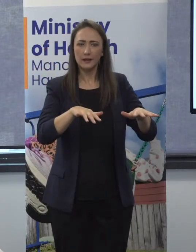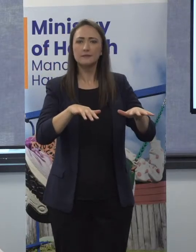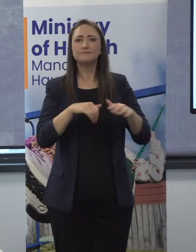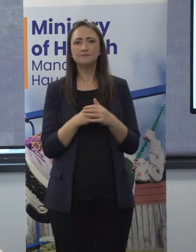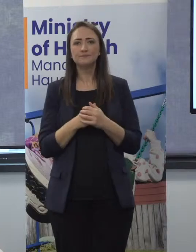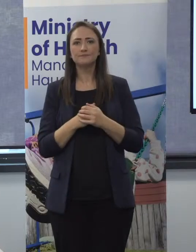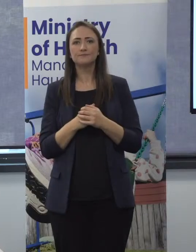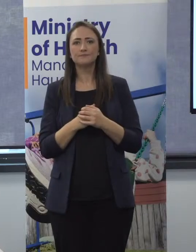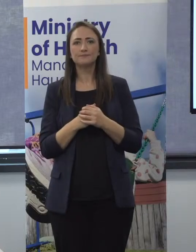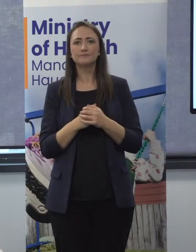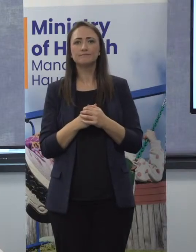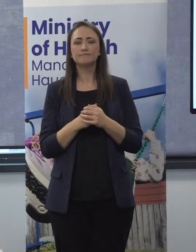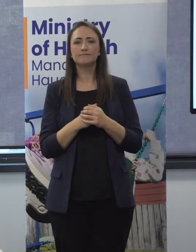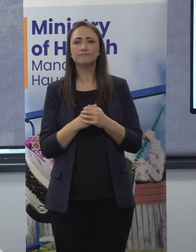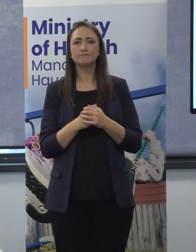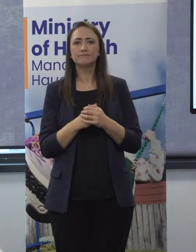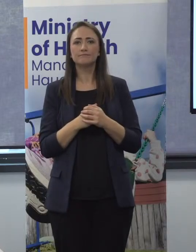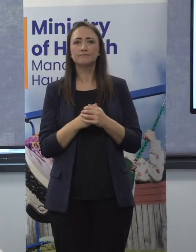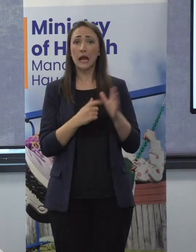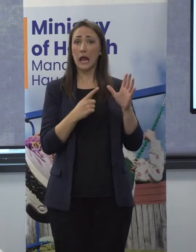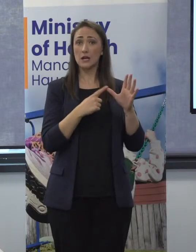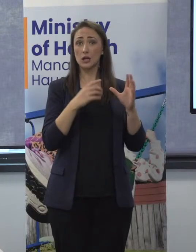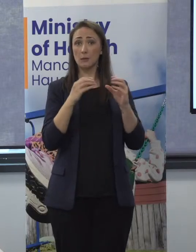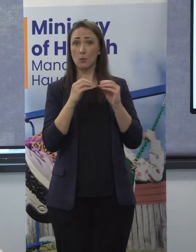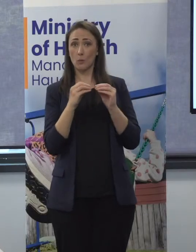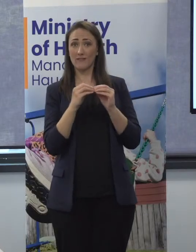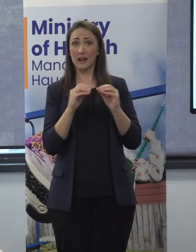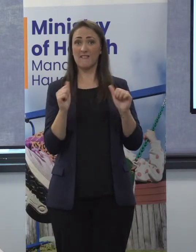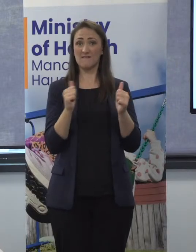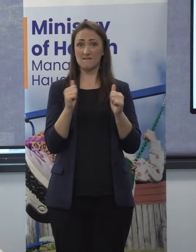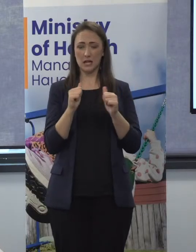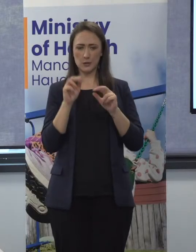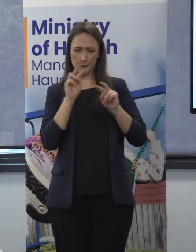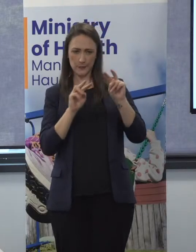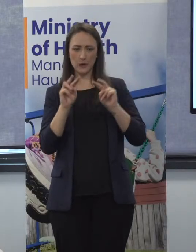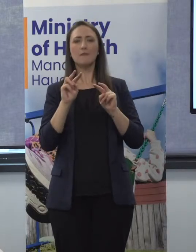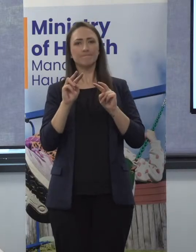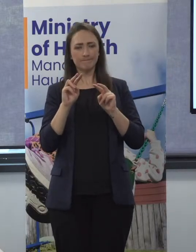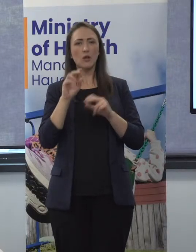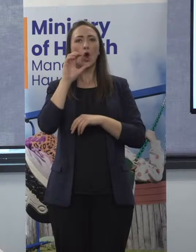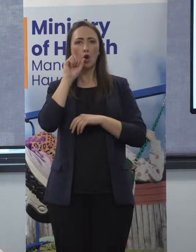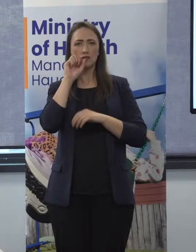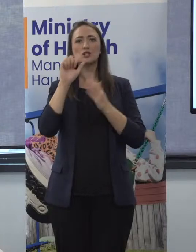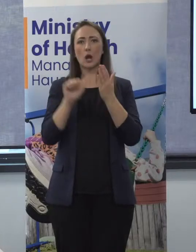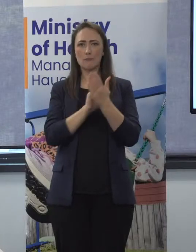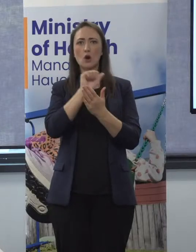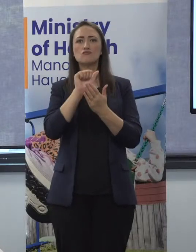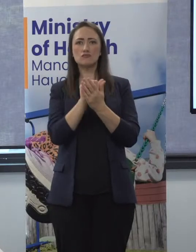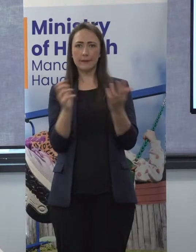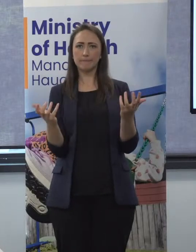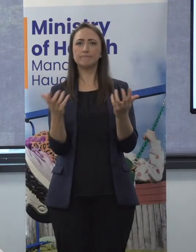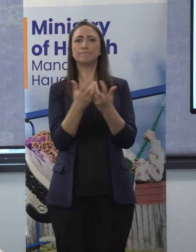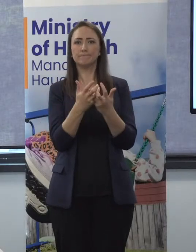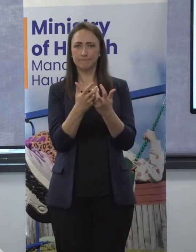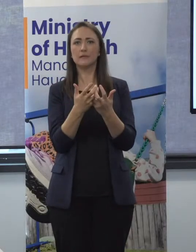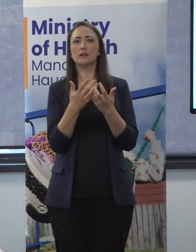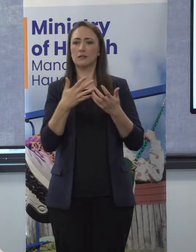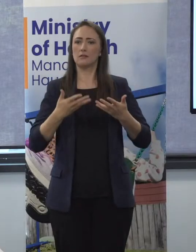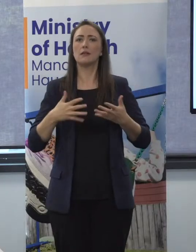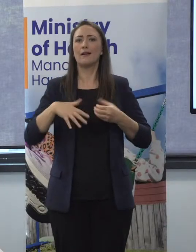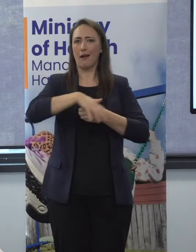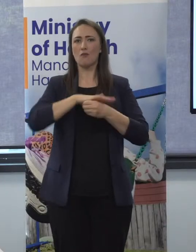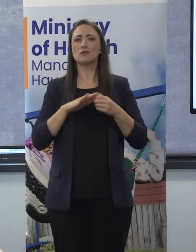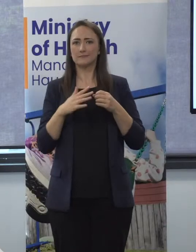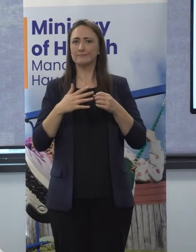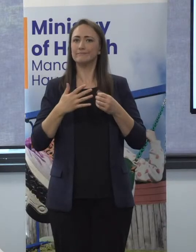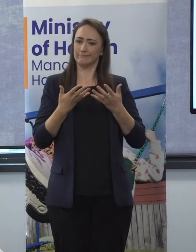Director General has assessed the current orange setting as being appropriate for this stage of the outbreak, and we have a regular program